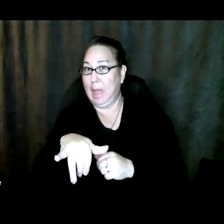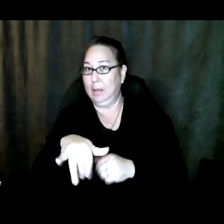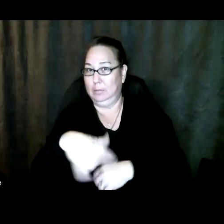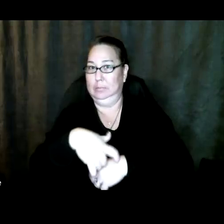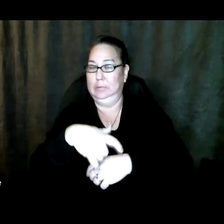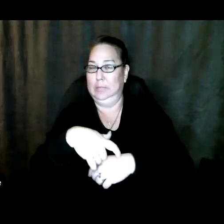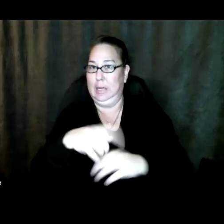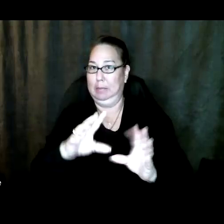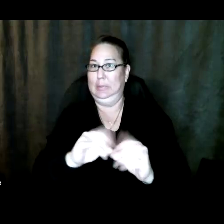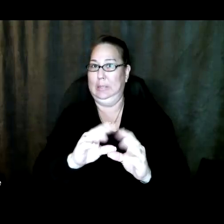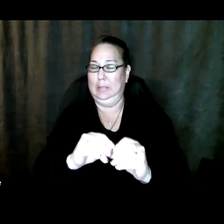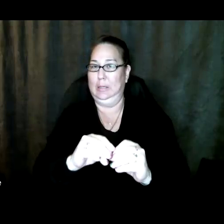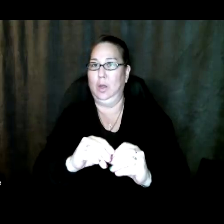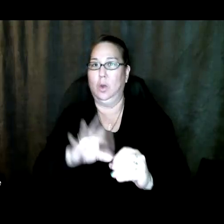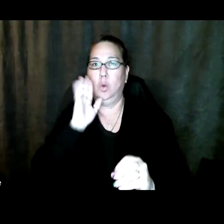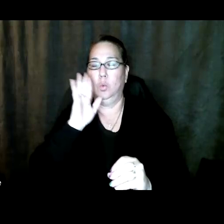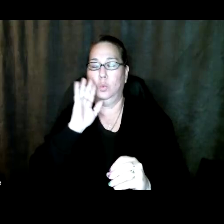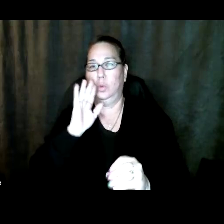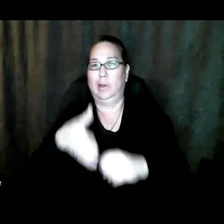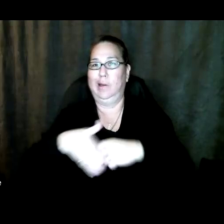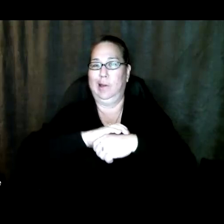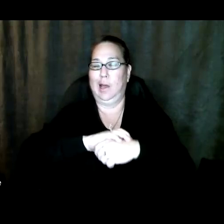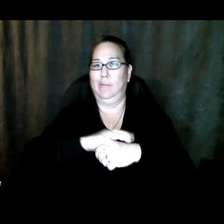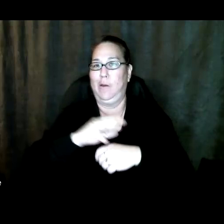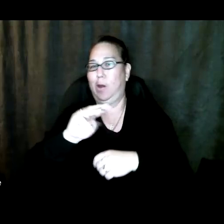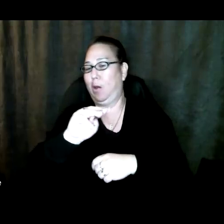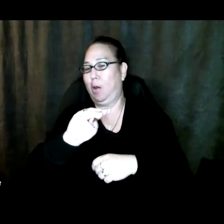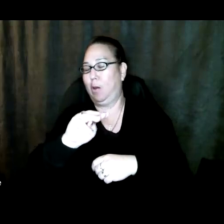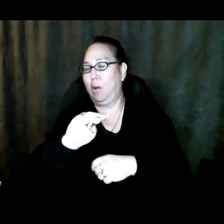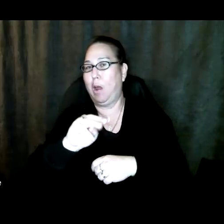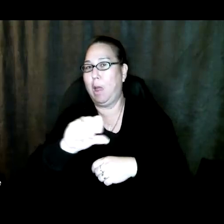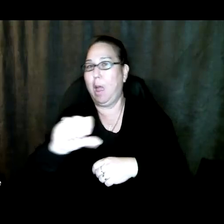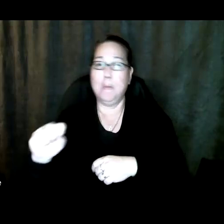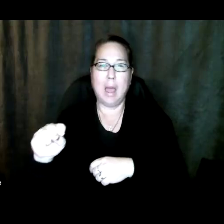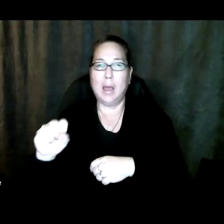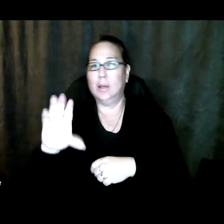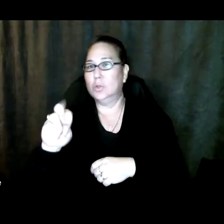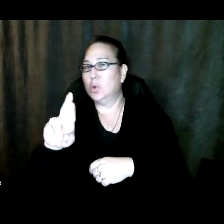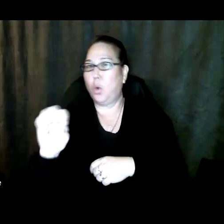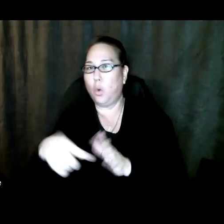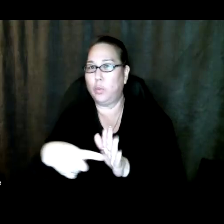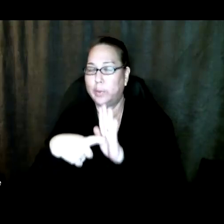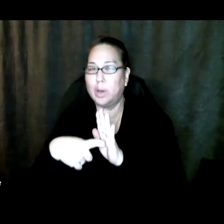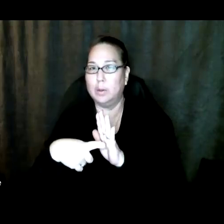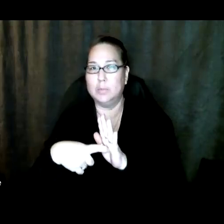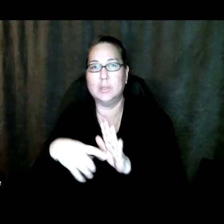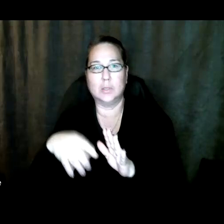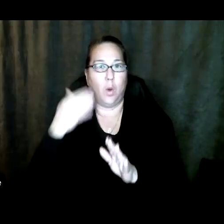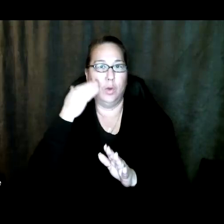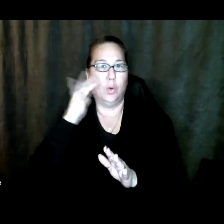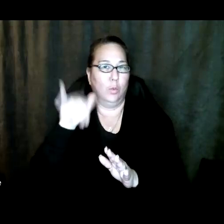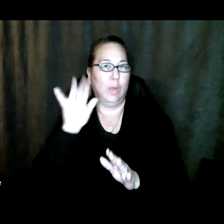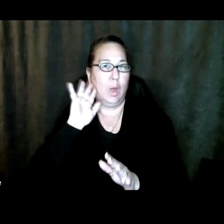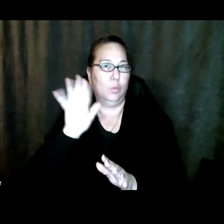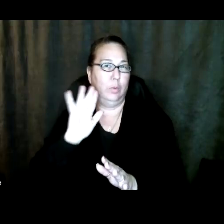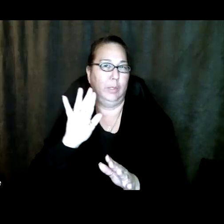covering Mass Core requirements. Yep. So I know there will also be a pretty robust conversation about that as well.